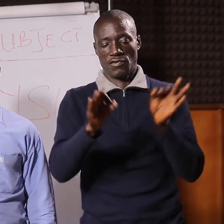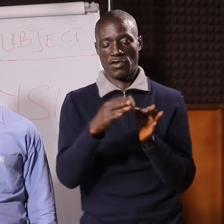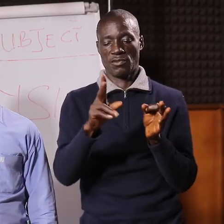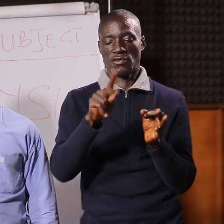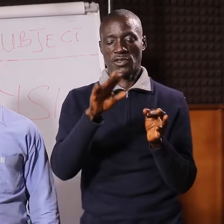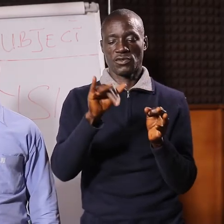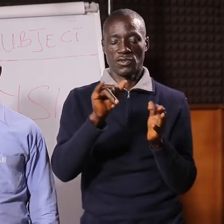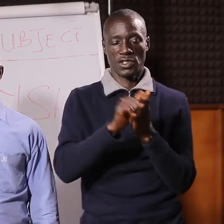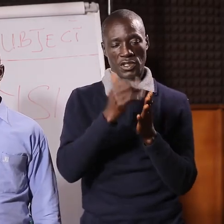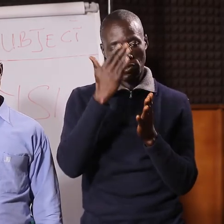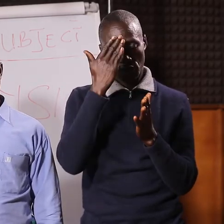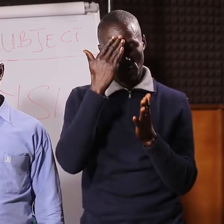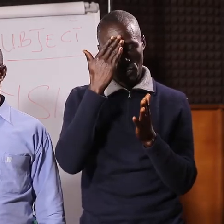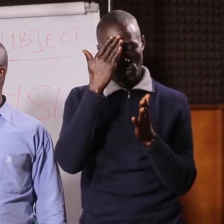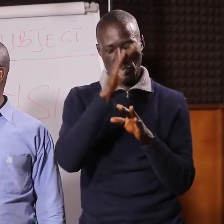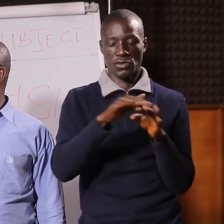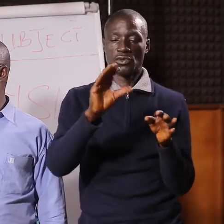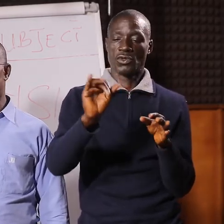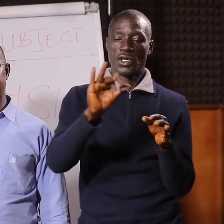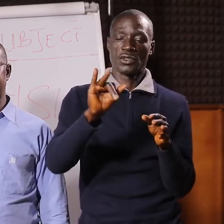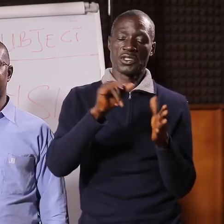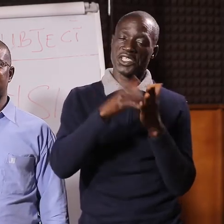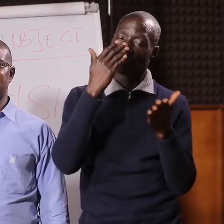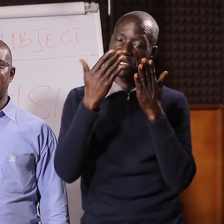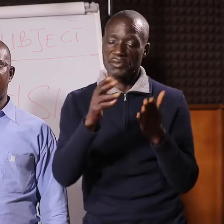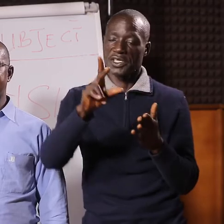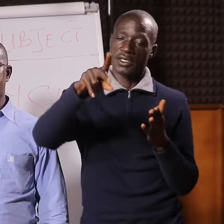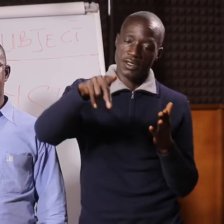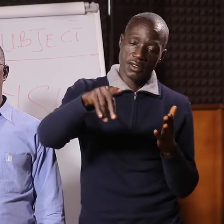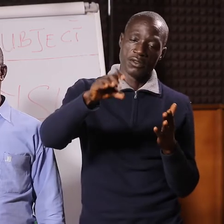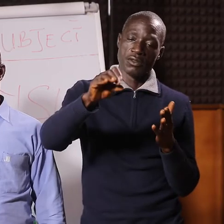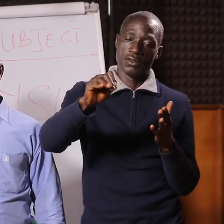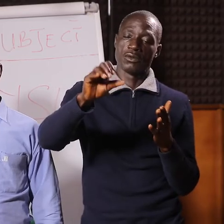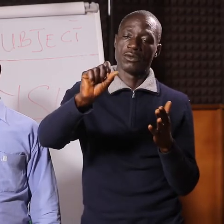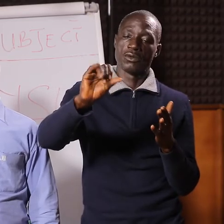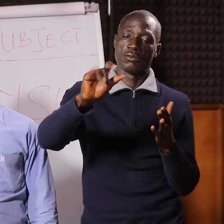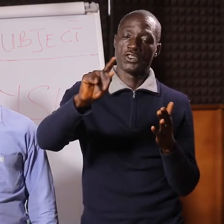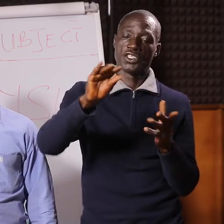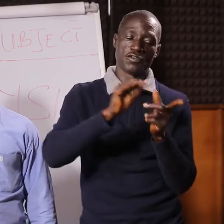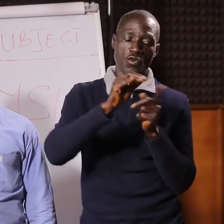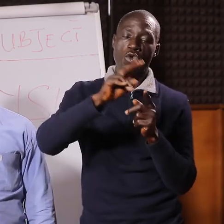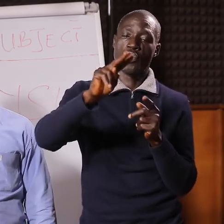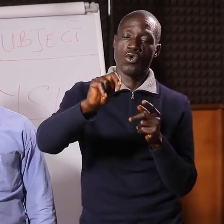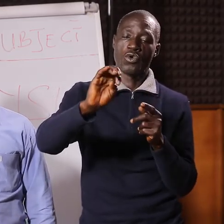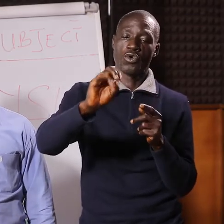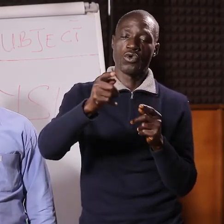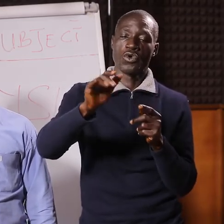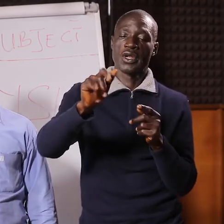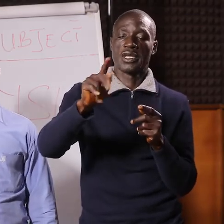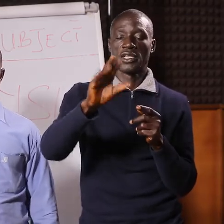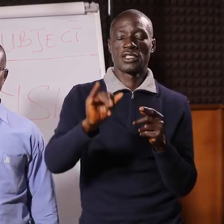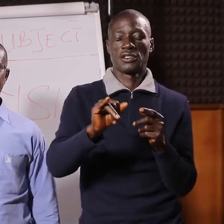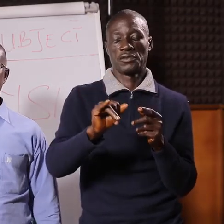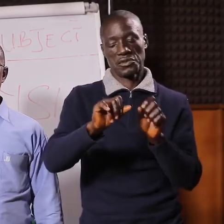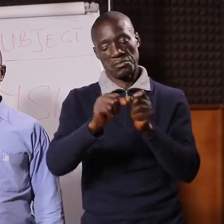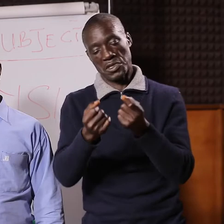as ions. The ions could be positive or negative. And the breaking of atoms into ions, positive